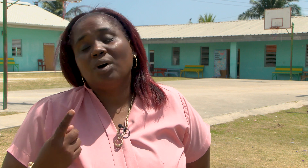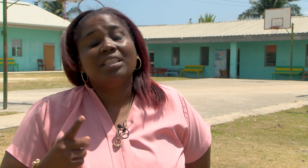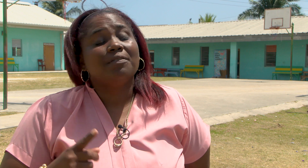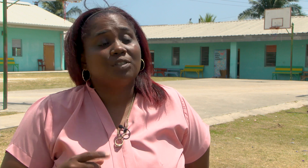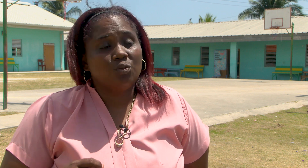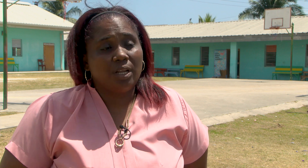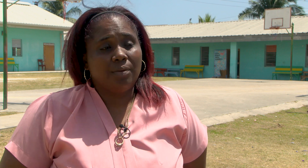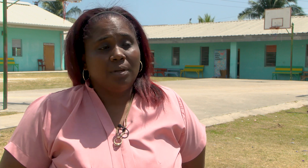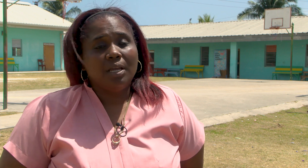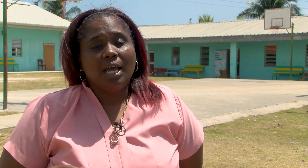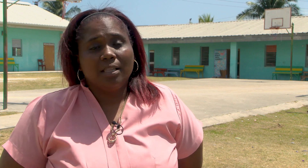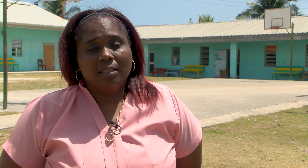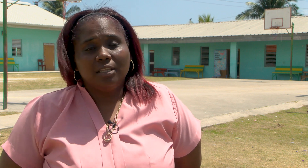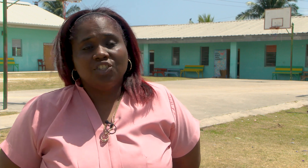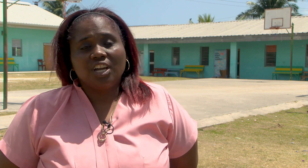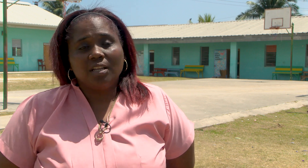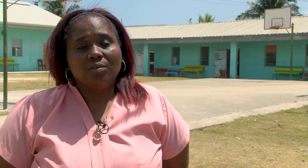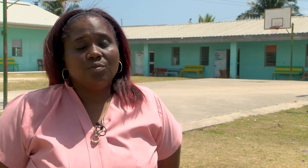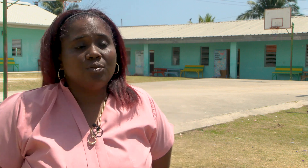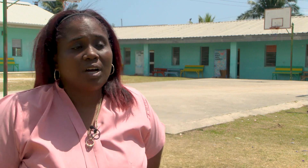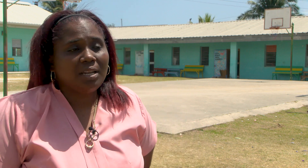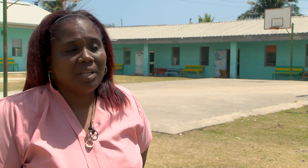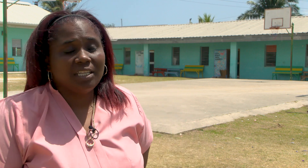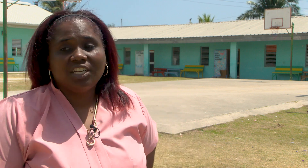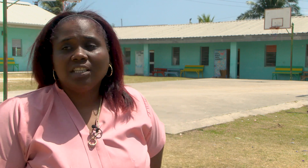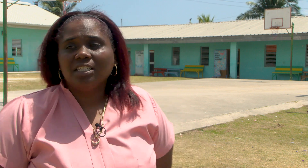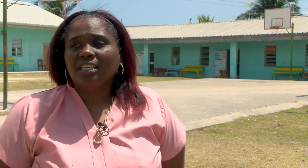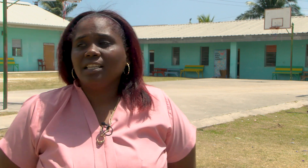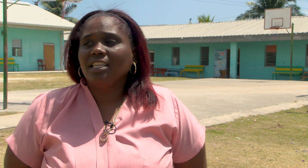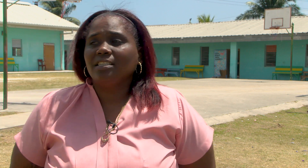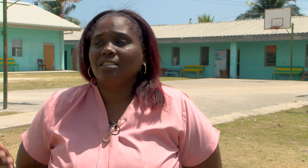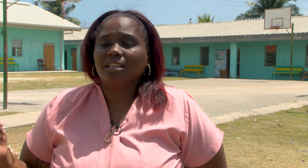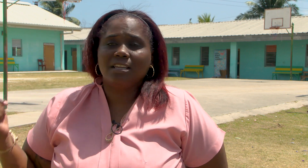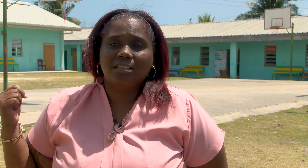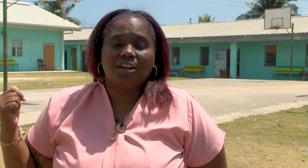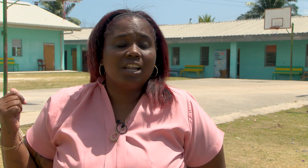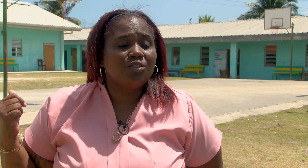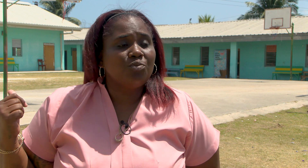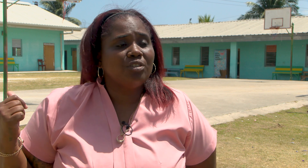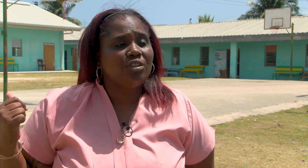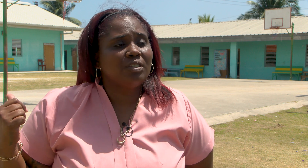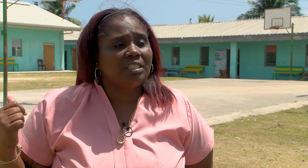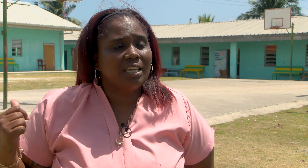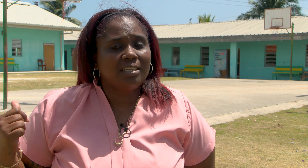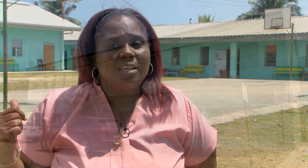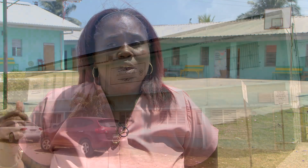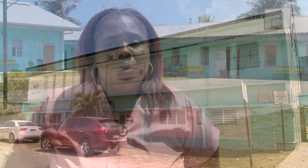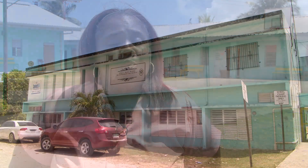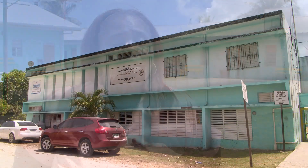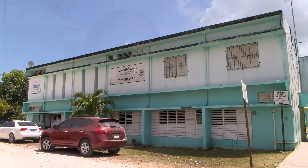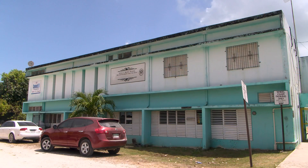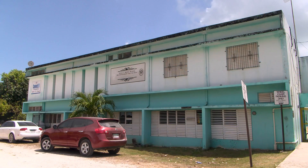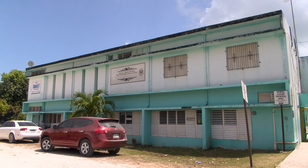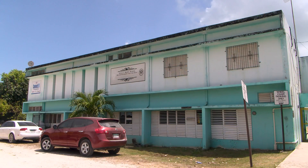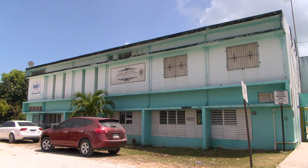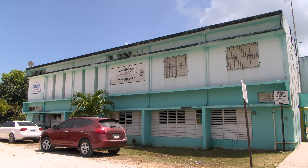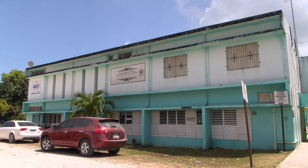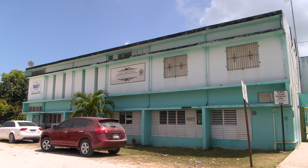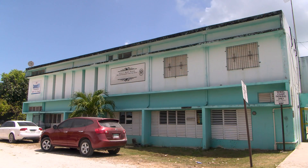deaf student, okay, and the child who had meningitis, and their classroom was downstairs, what we call the Sister Cecilia